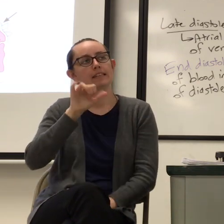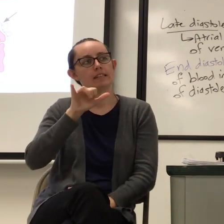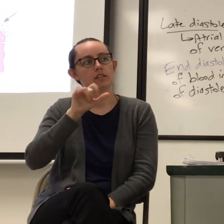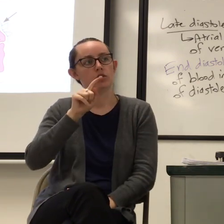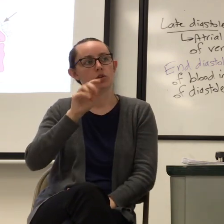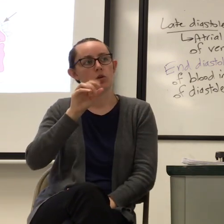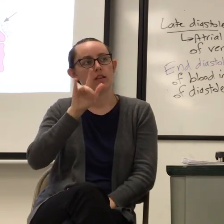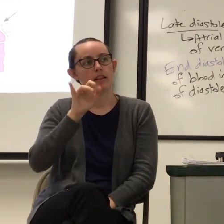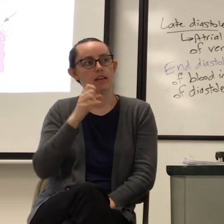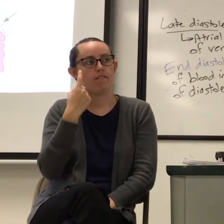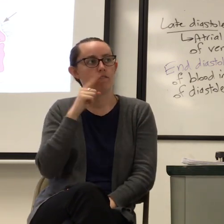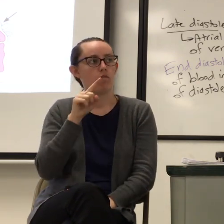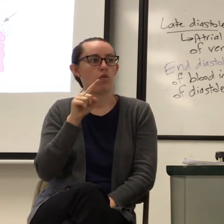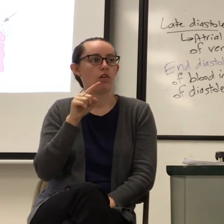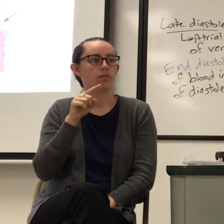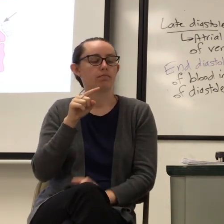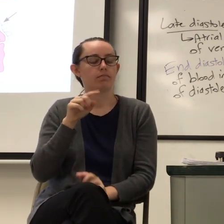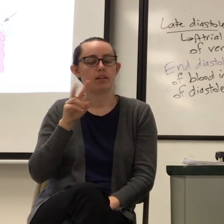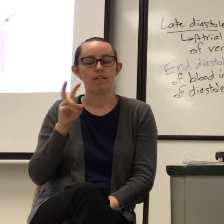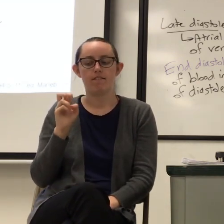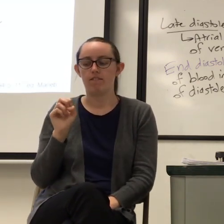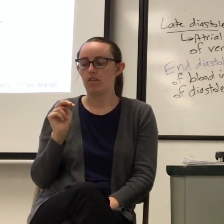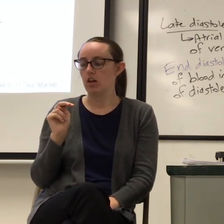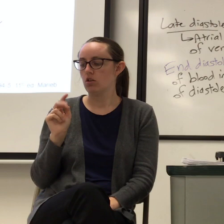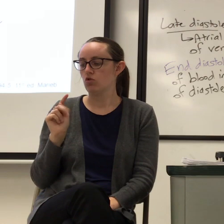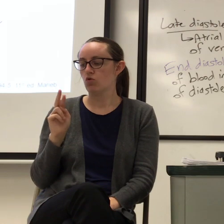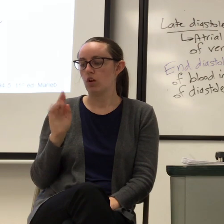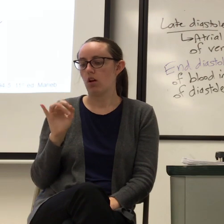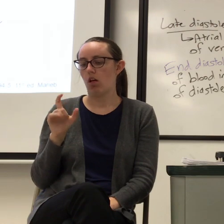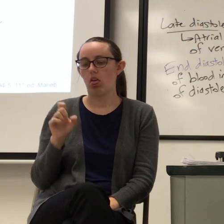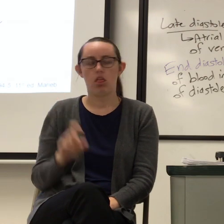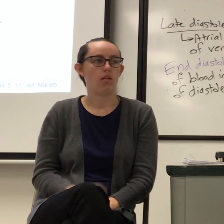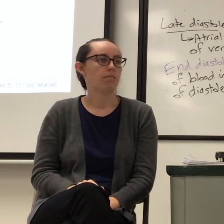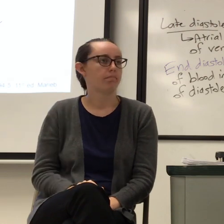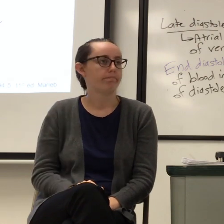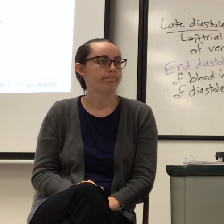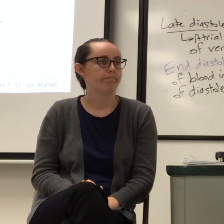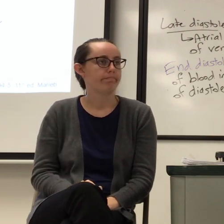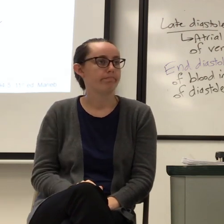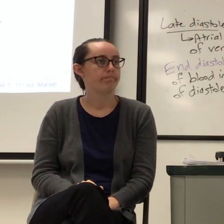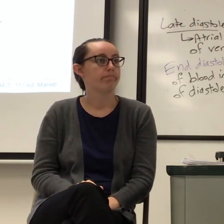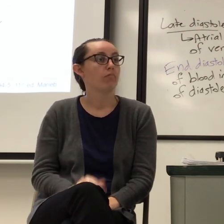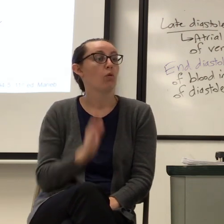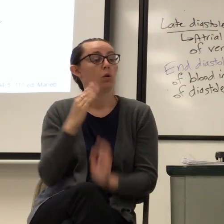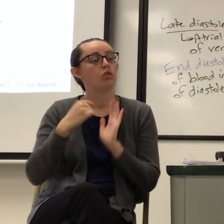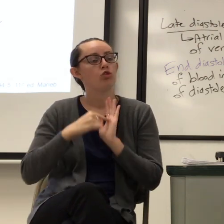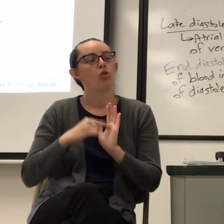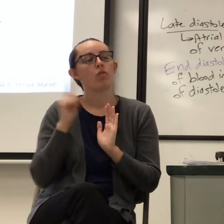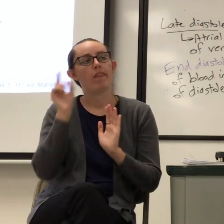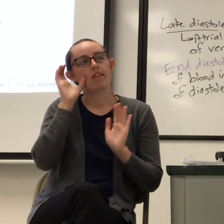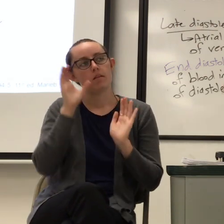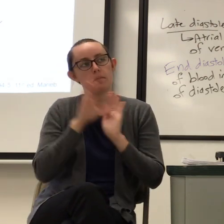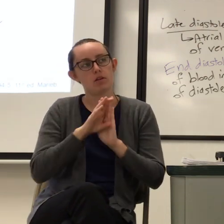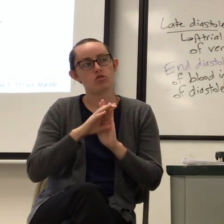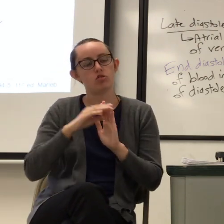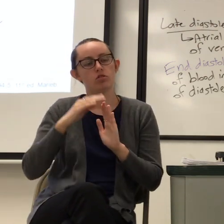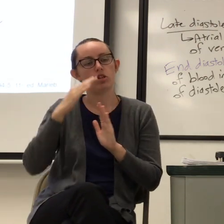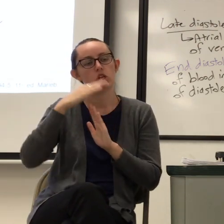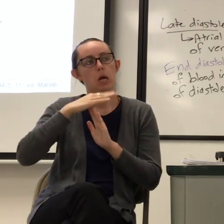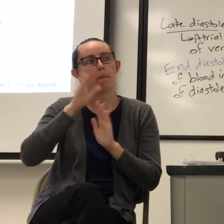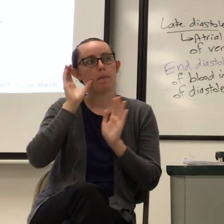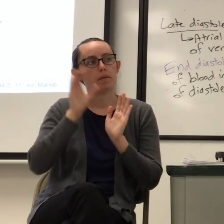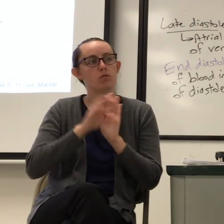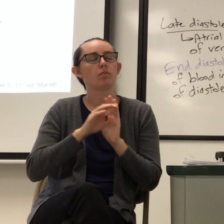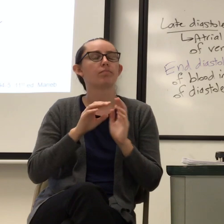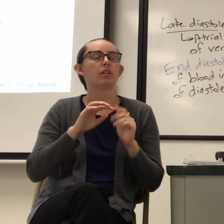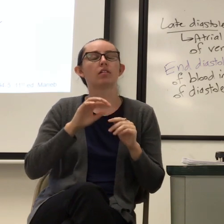Here. So I'm going to show you this picture here. That top picture, well, let's just name